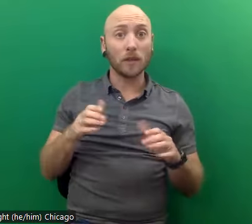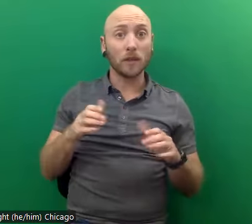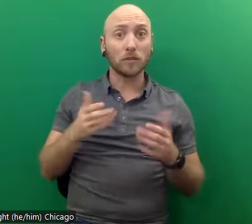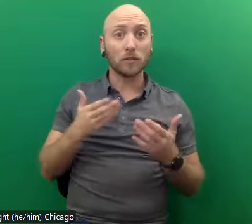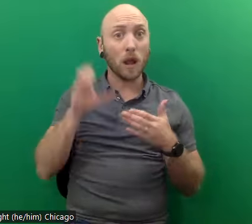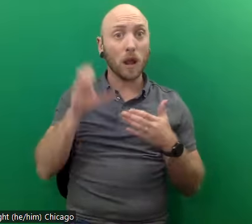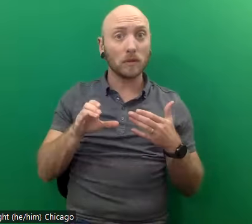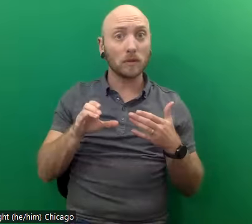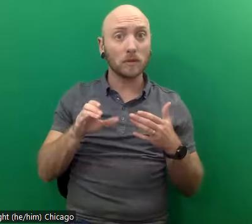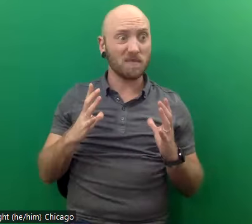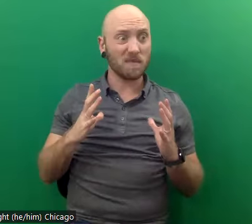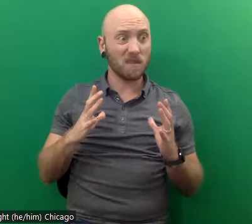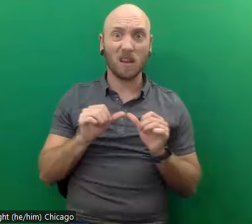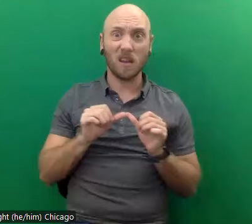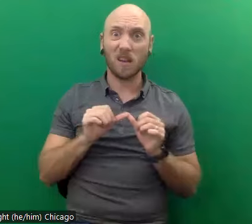doing.